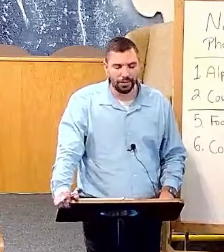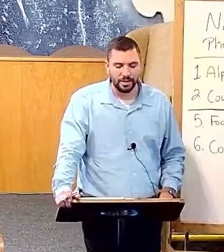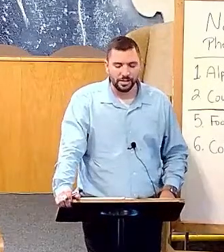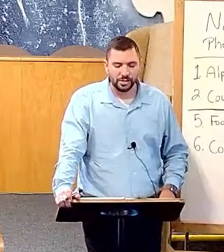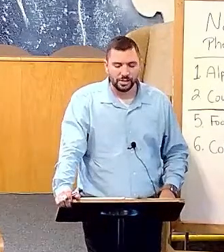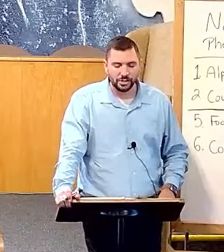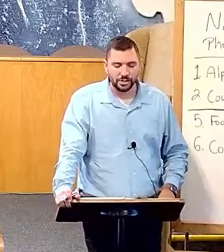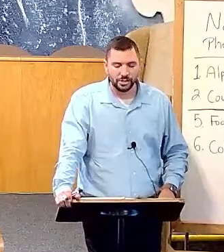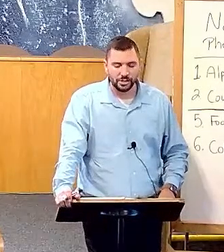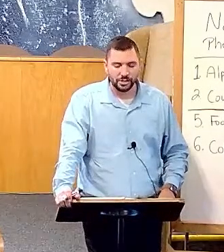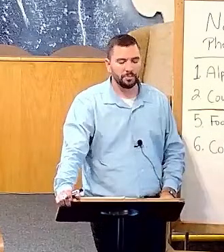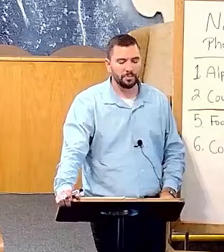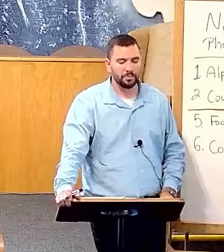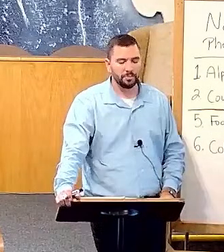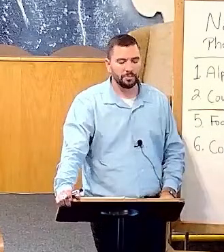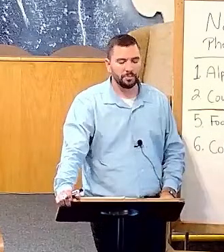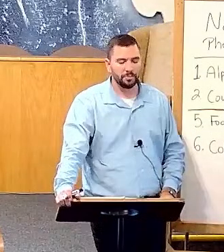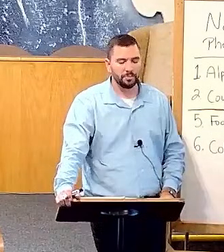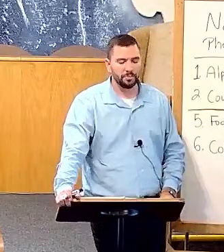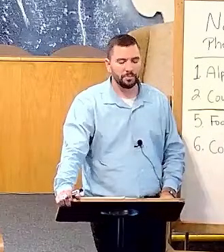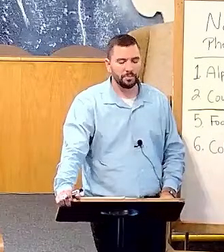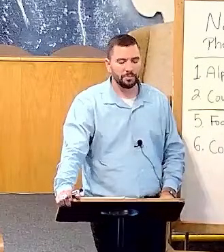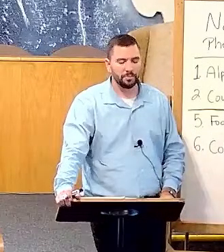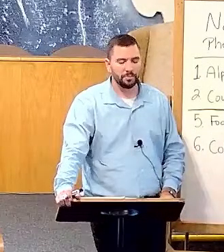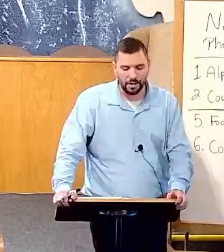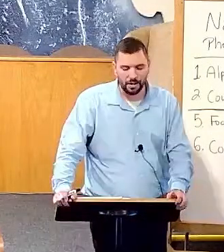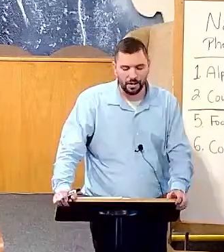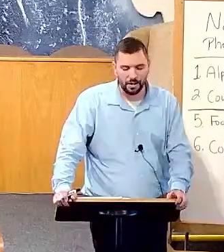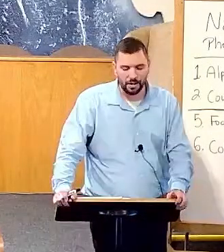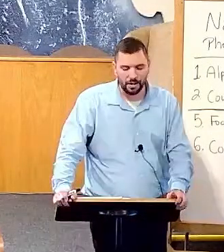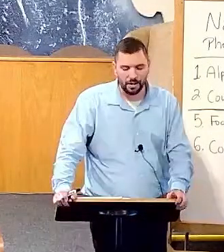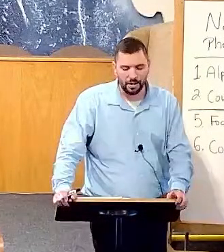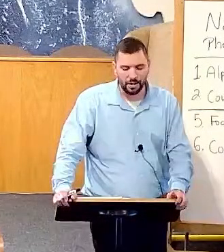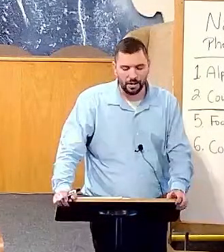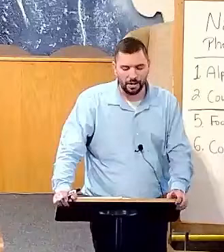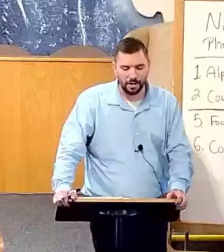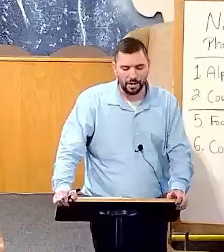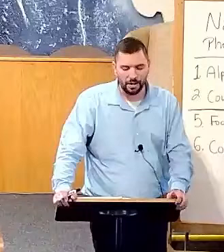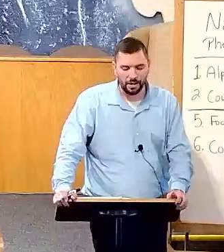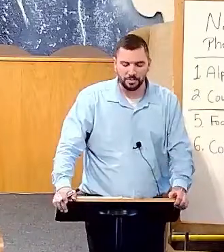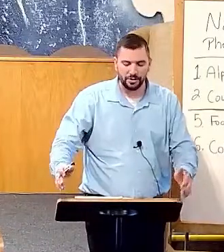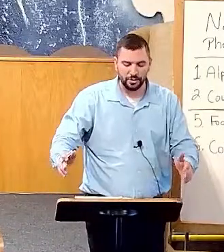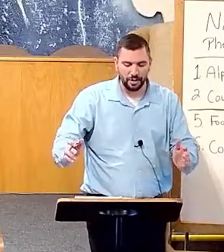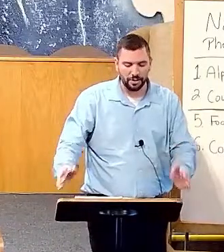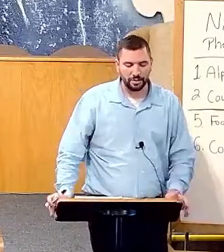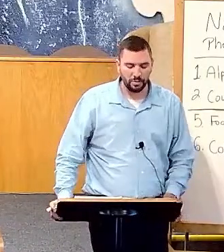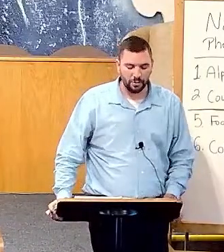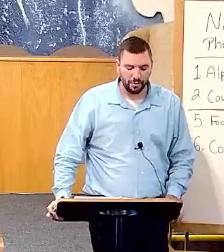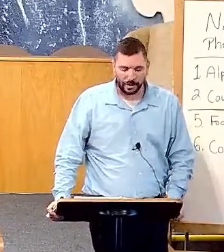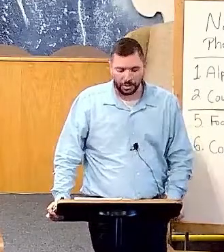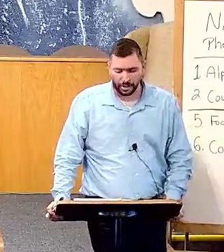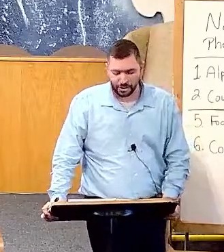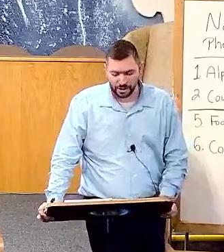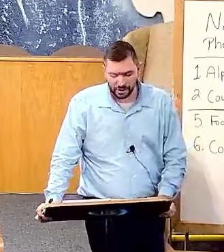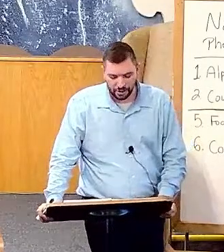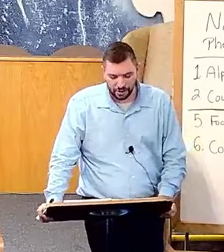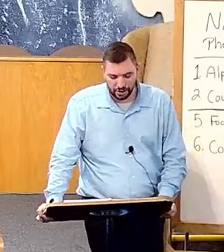so I can teach them right, Lord. And I just, again, thank you for the opportunity to meet. And we just pray that you're honored and glorified through it all. In Jesus' name,